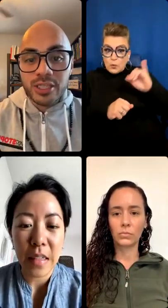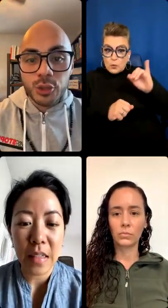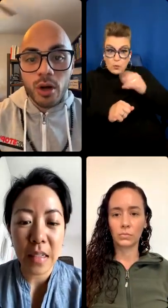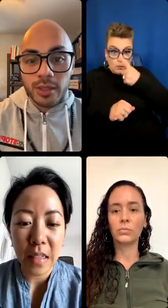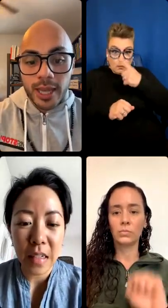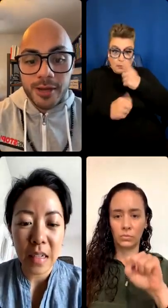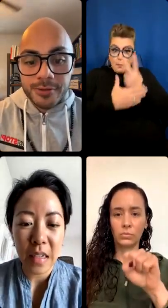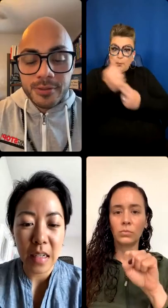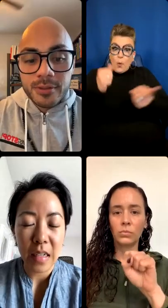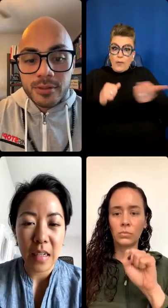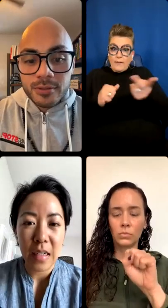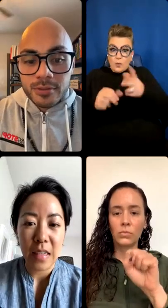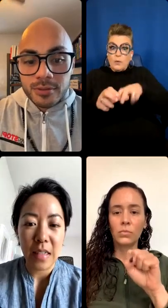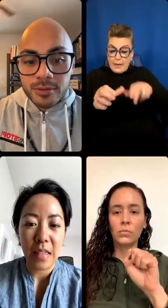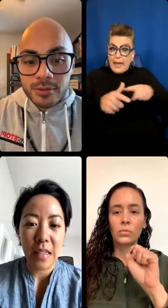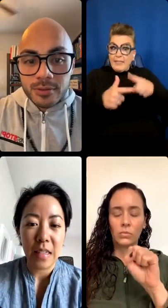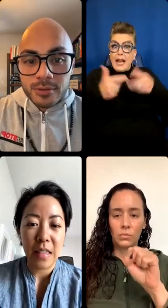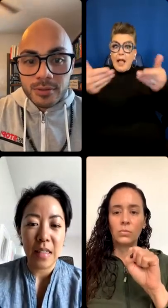I'll invite you all again.